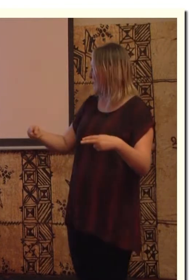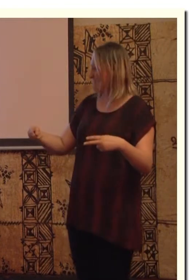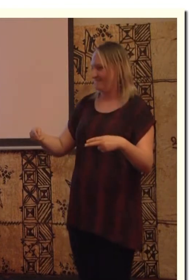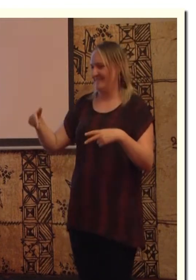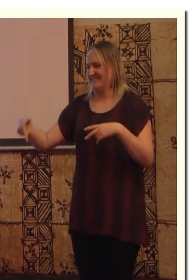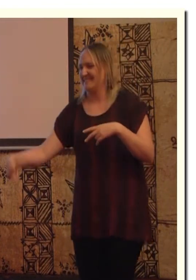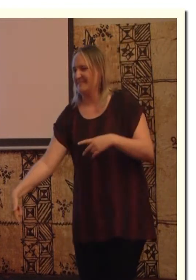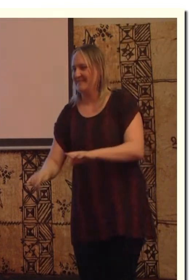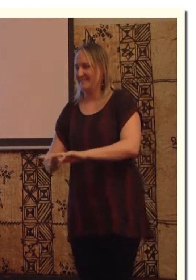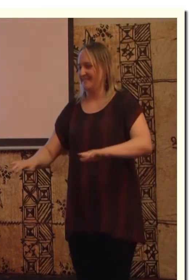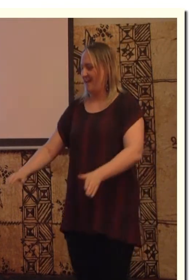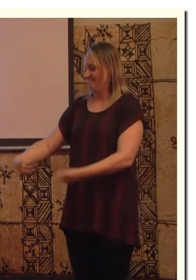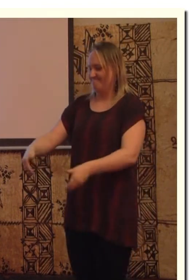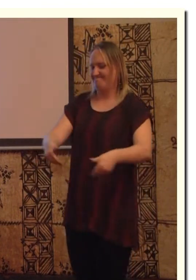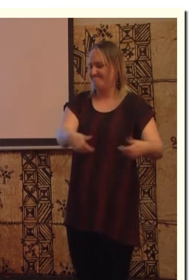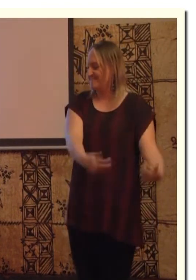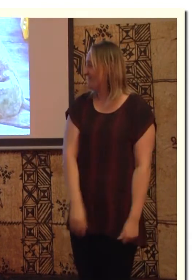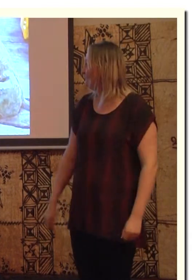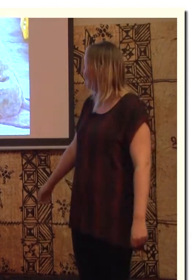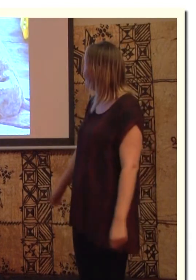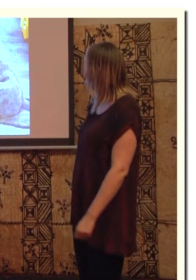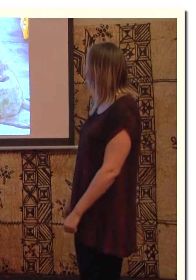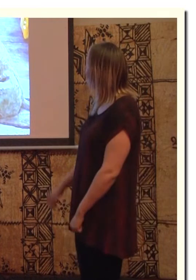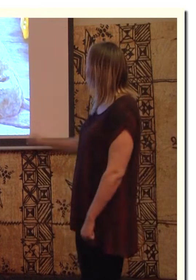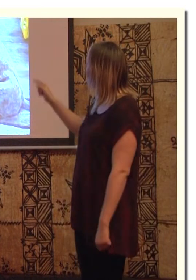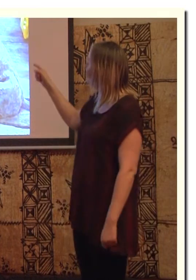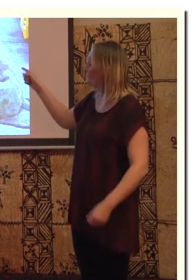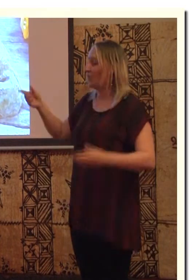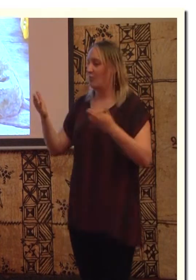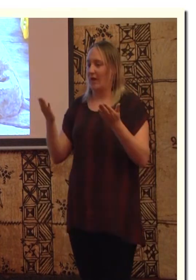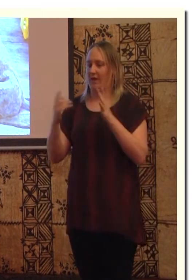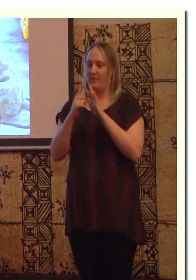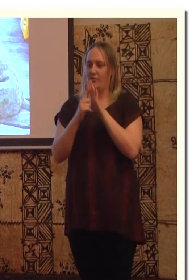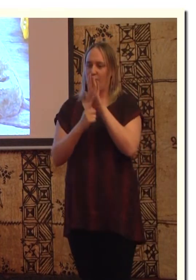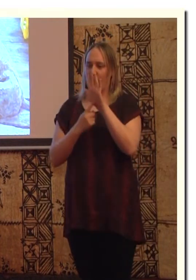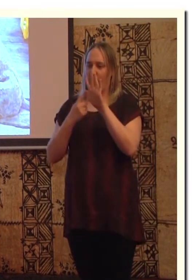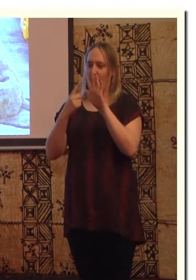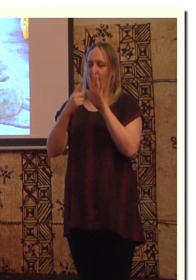get all the information the same as other people. Deep sea crabs is what we were looking at here.